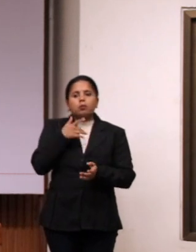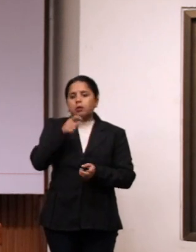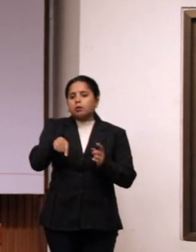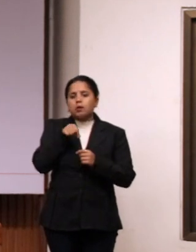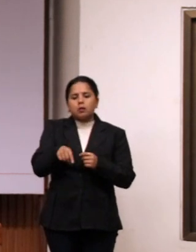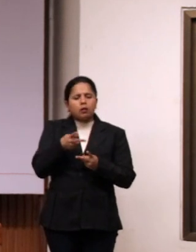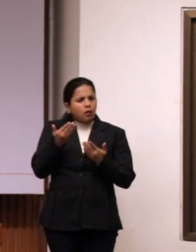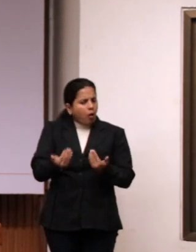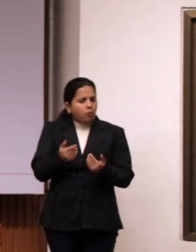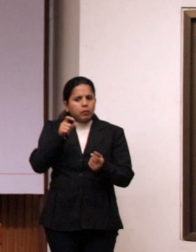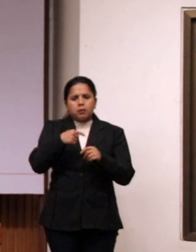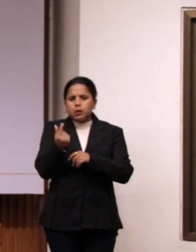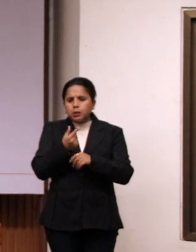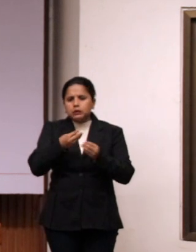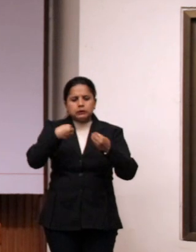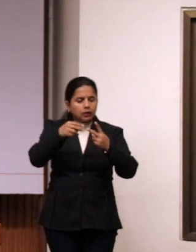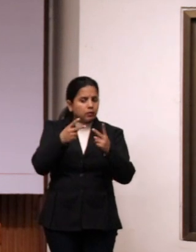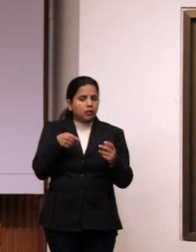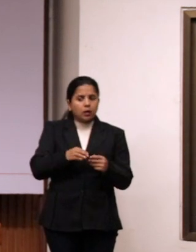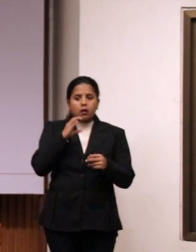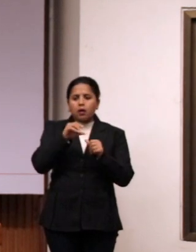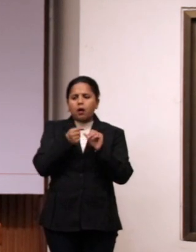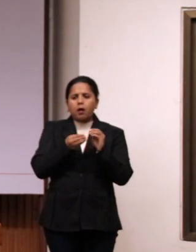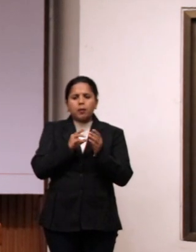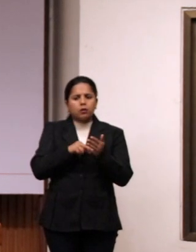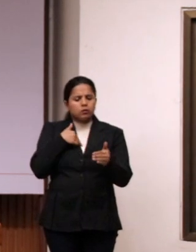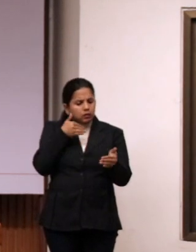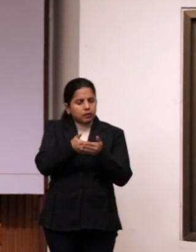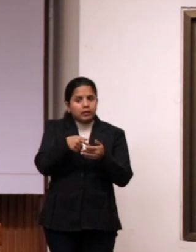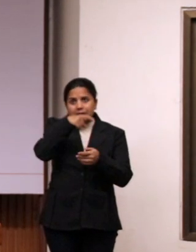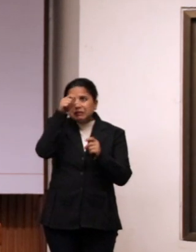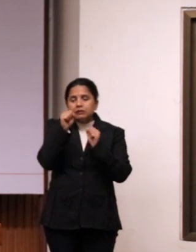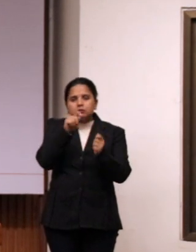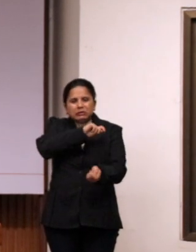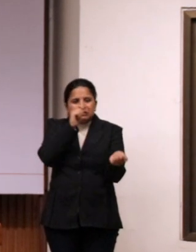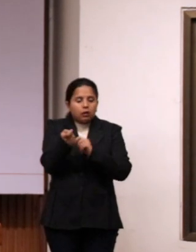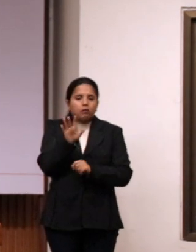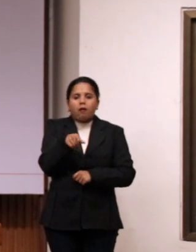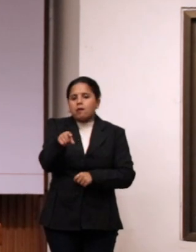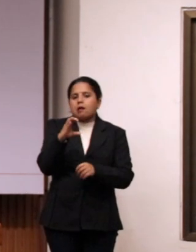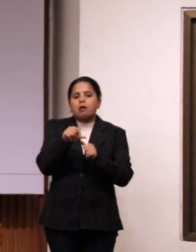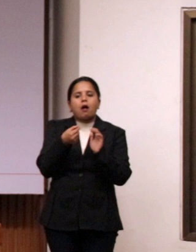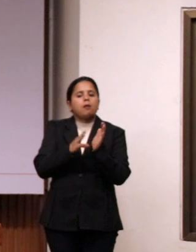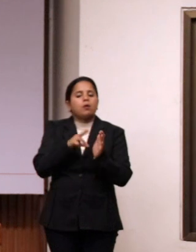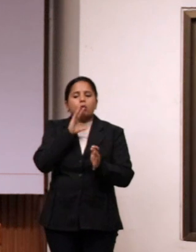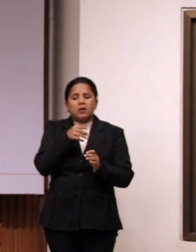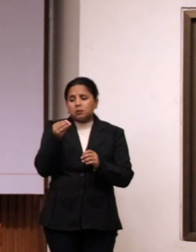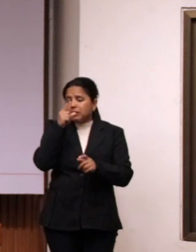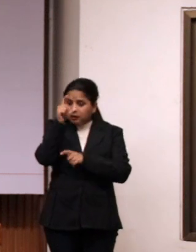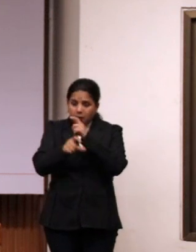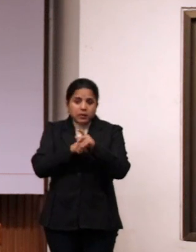in the market. So, talking about carbon brings us very closely to the climate change. And there are literally